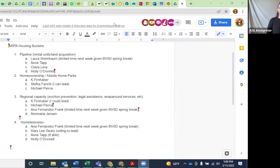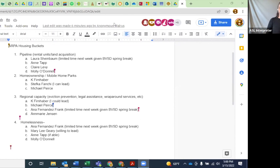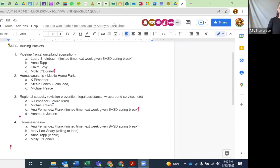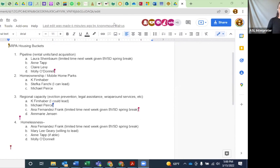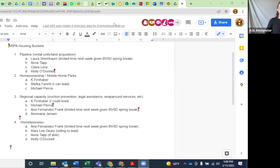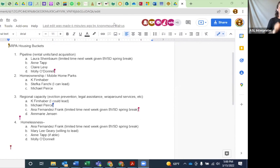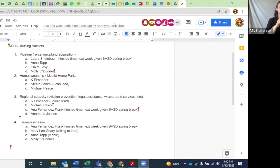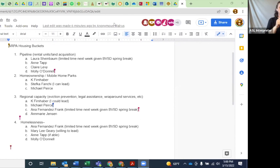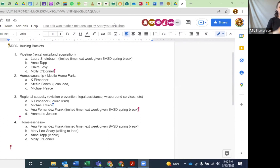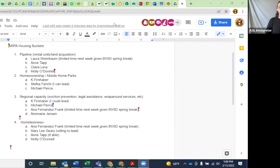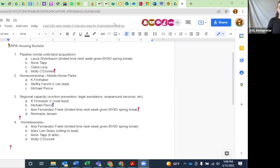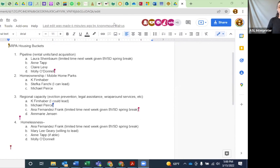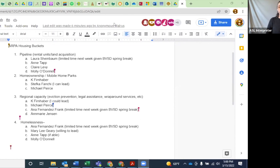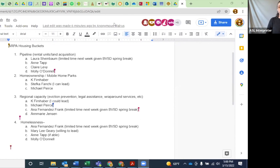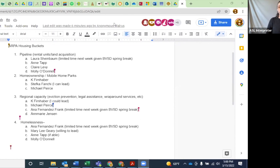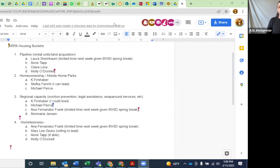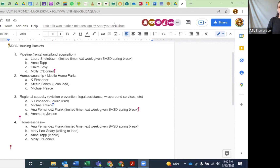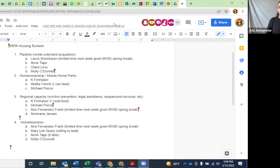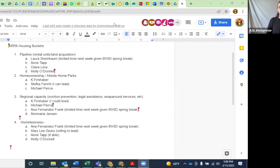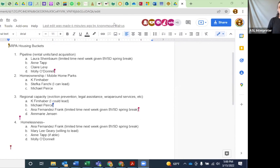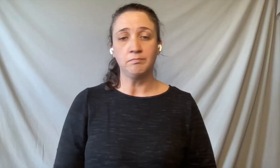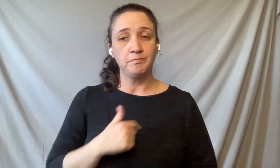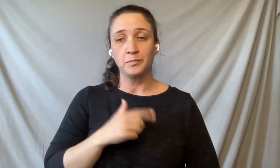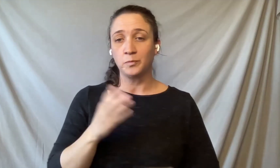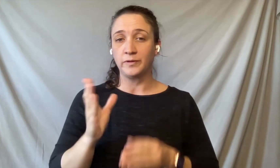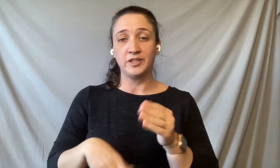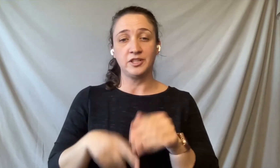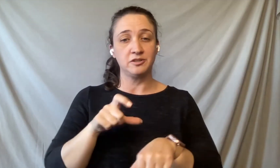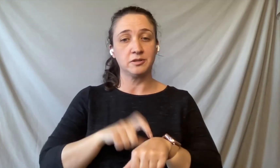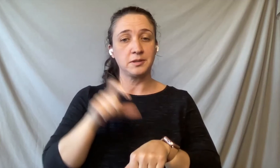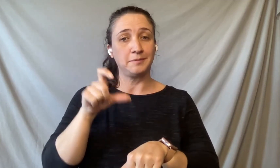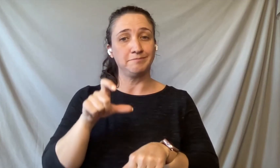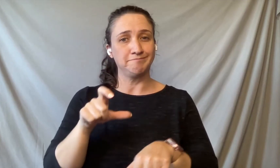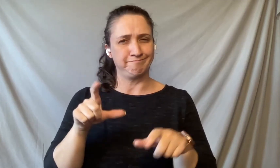Yeah, we finished on time. What an